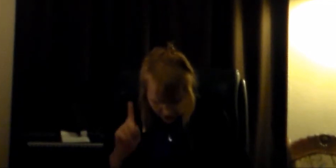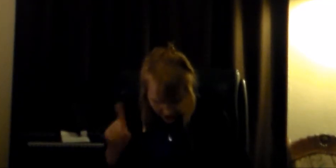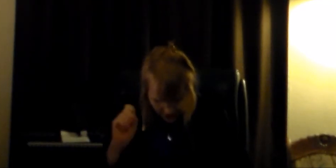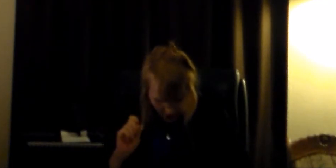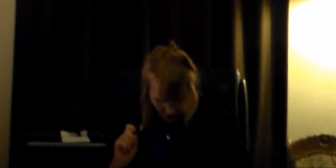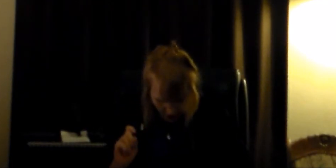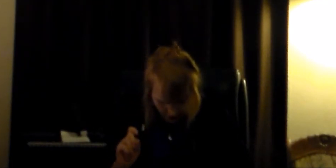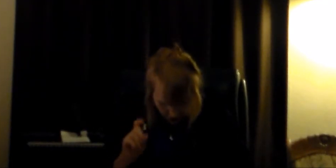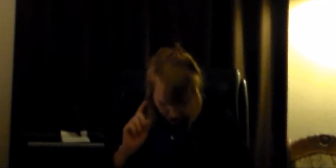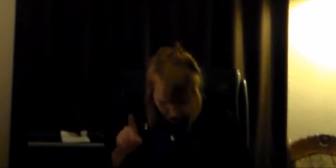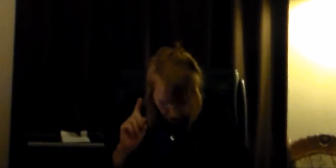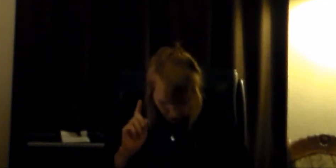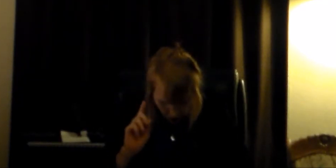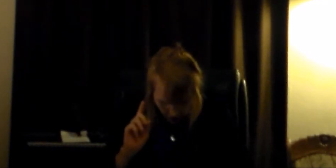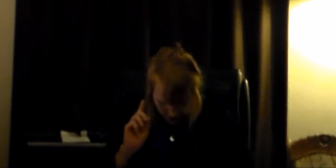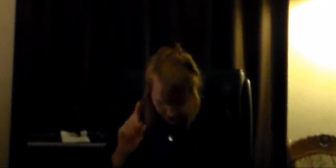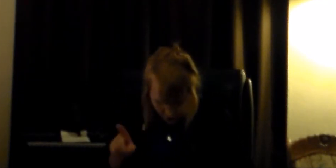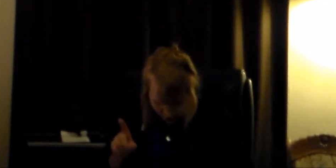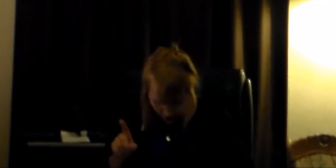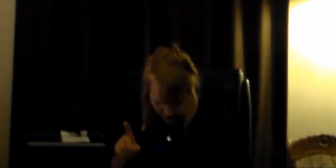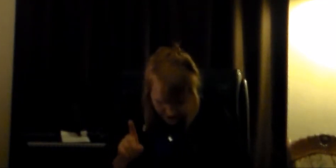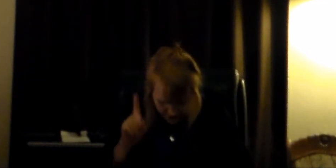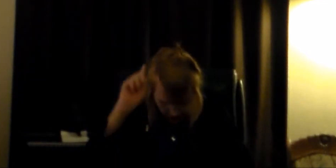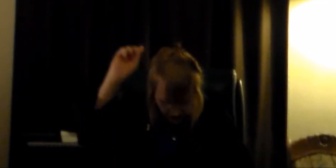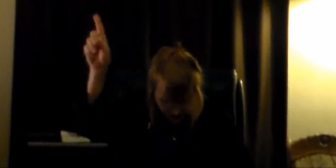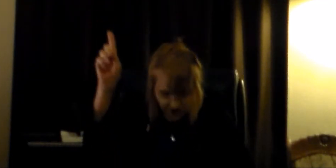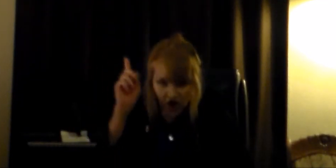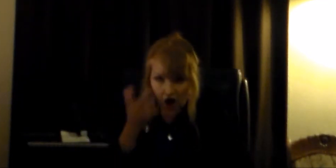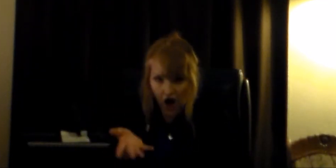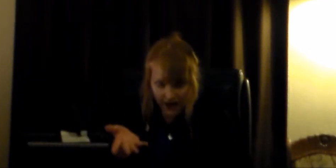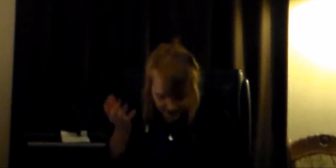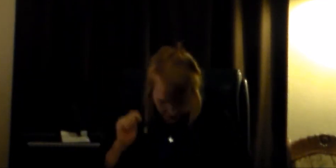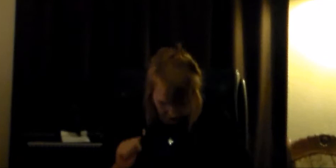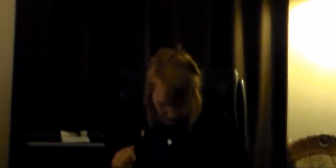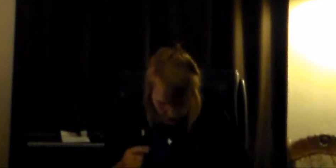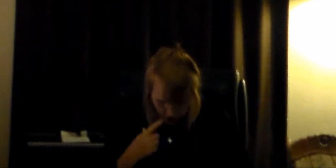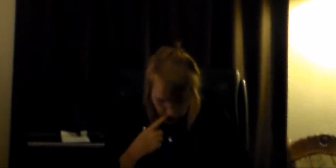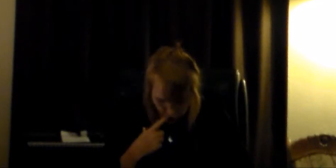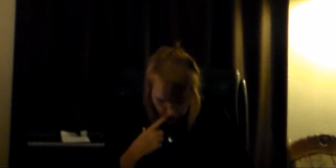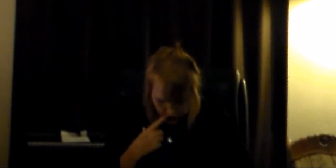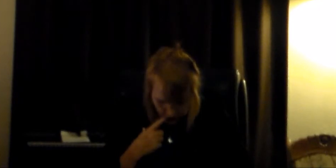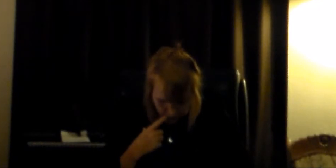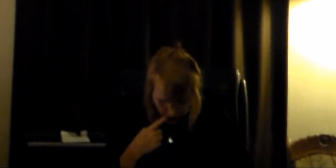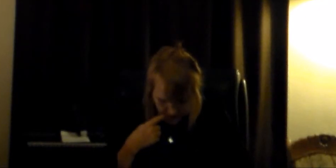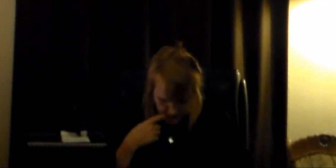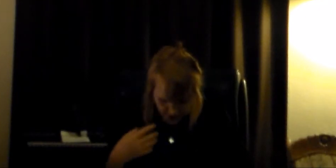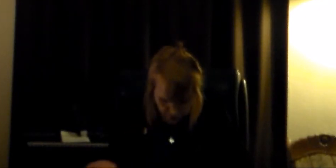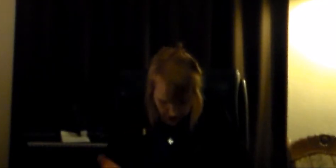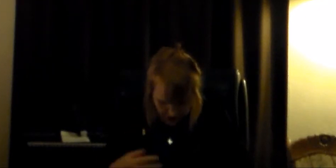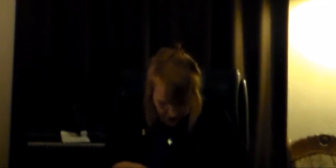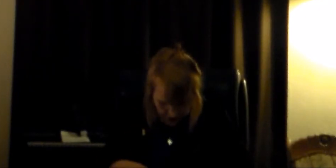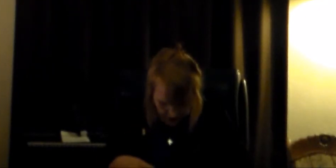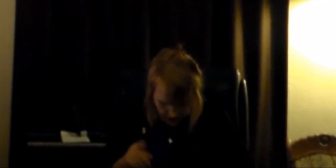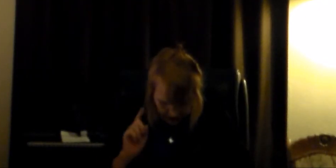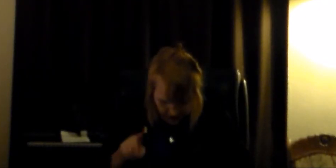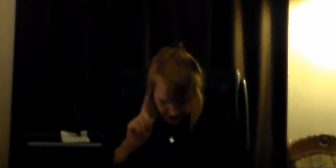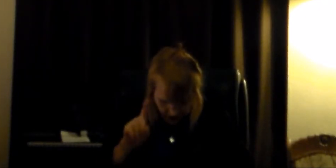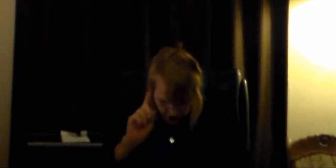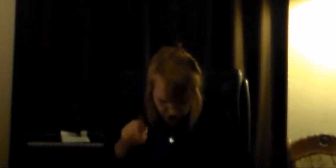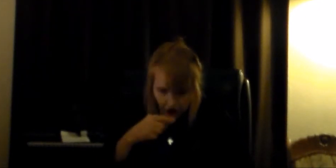day long, you who are a disgrace in the eyes of God? Your tongue plots destruction, it is like a